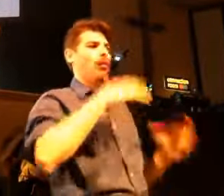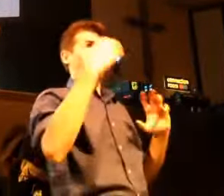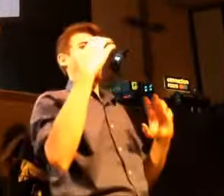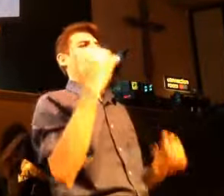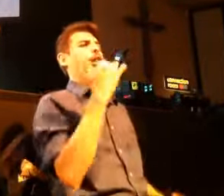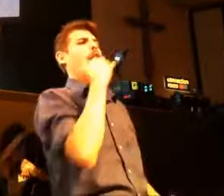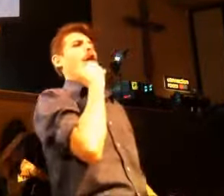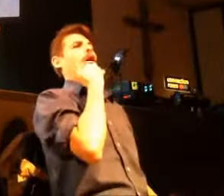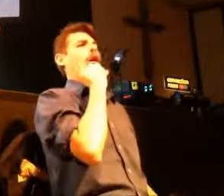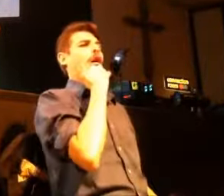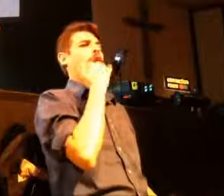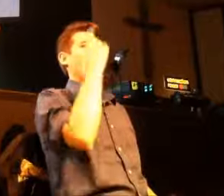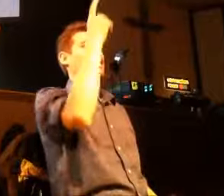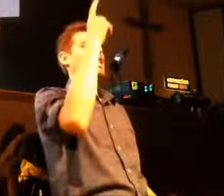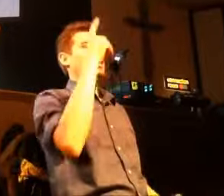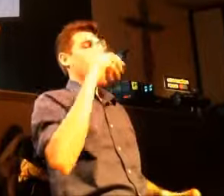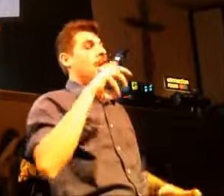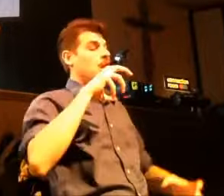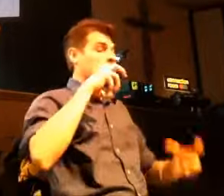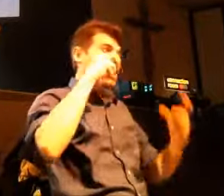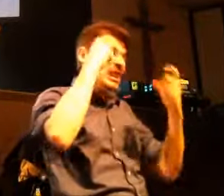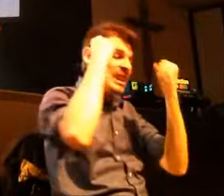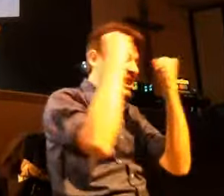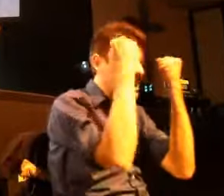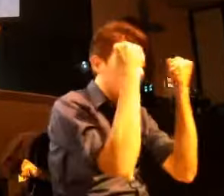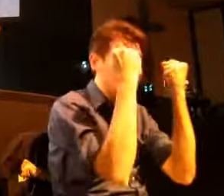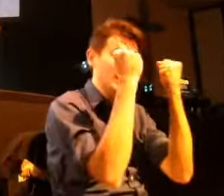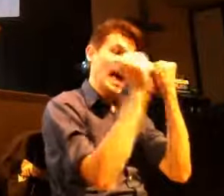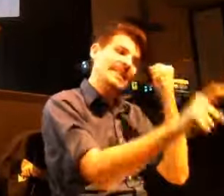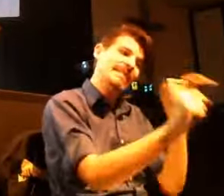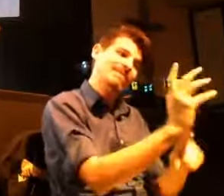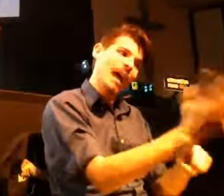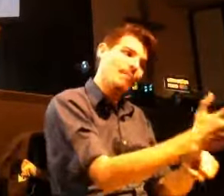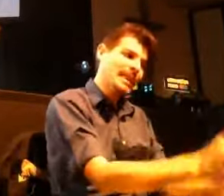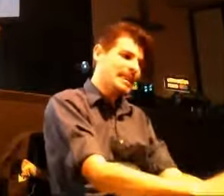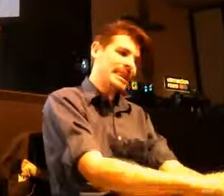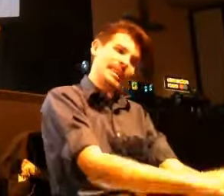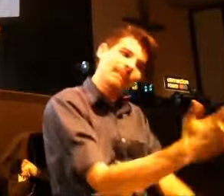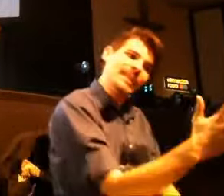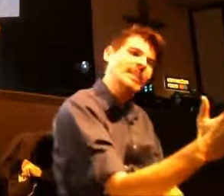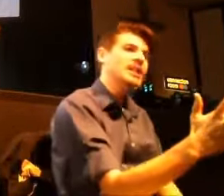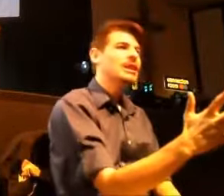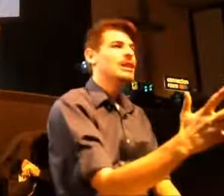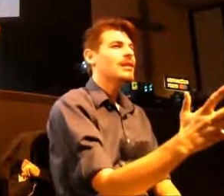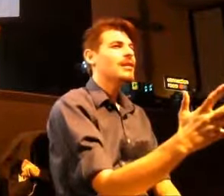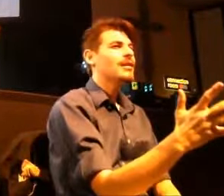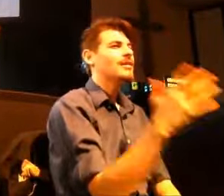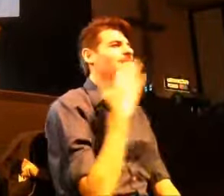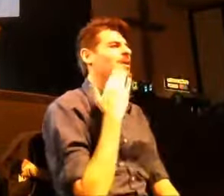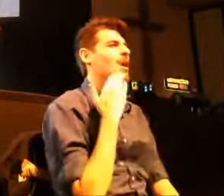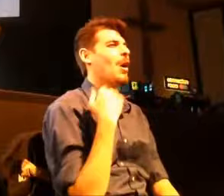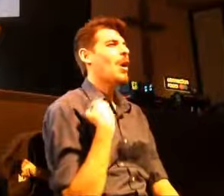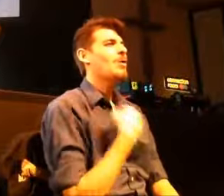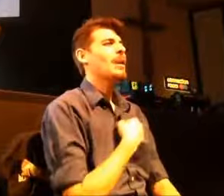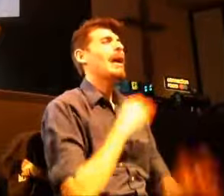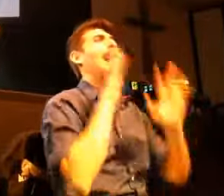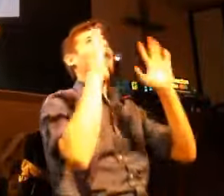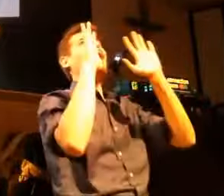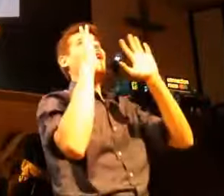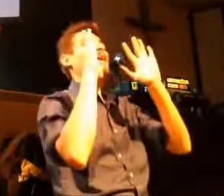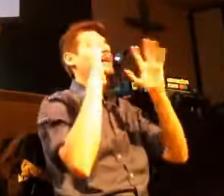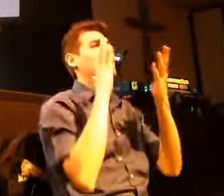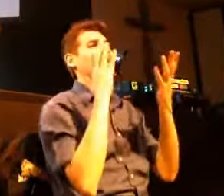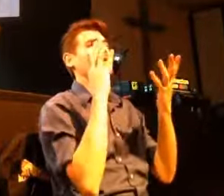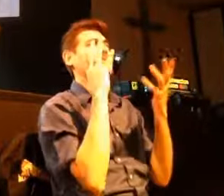that exasperated parent groan, saying, I just need 5 minutes without you. I can't handle you right now. And really, the beauty of this series is